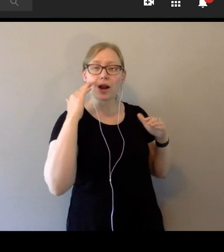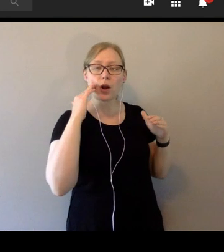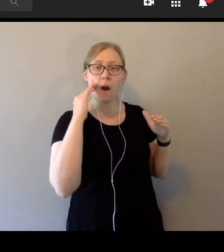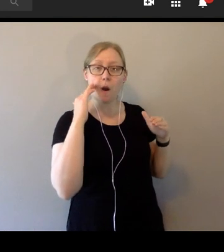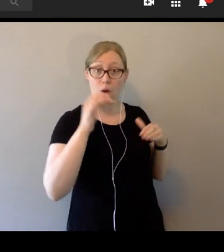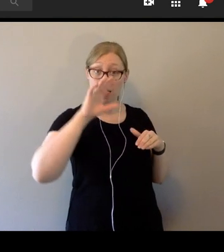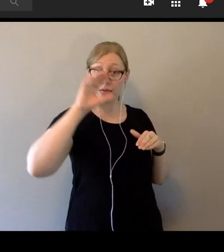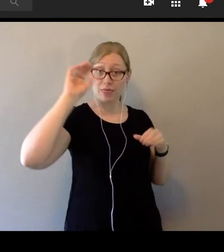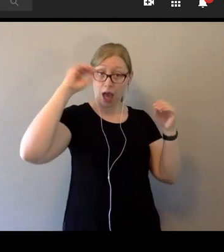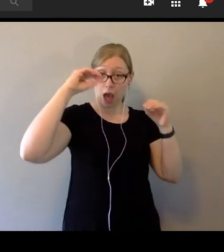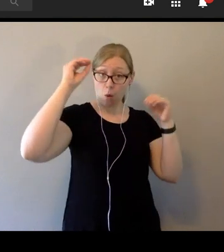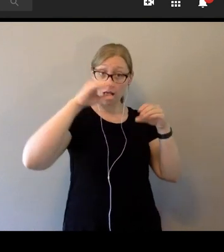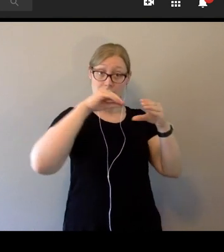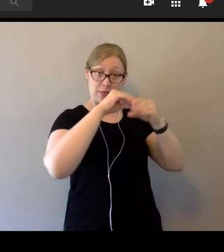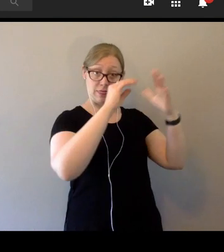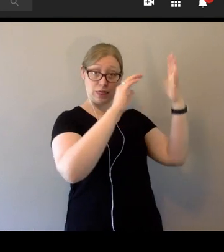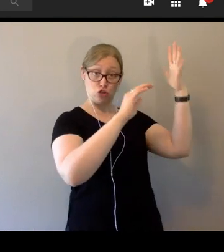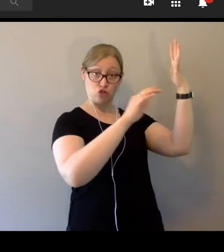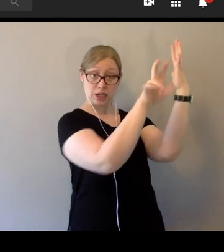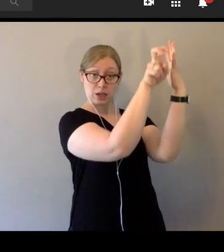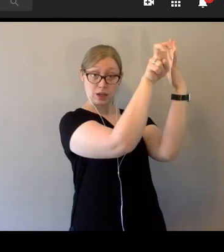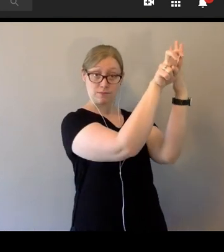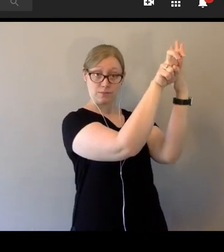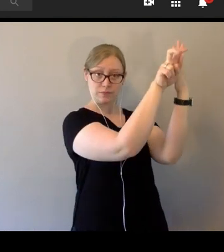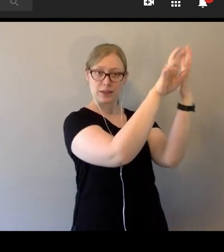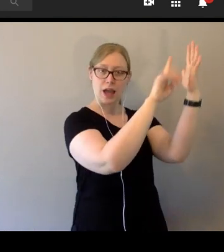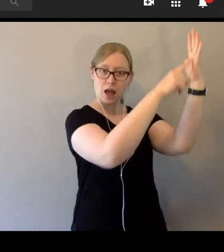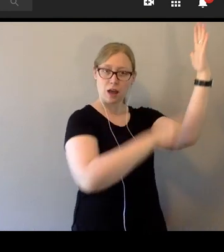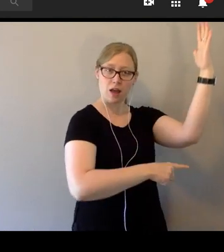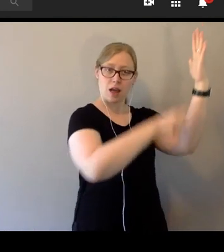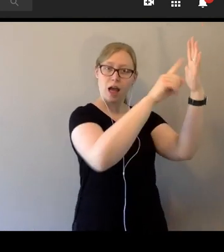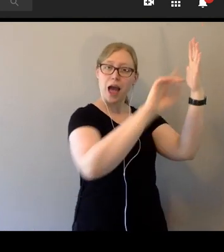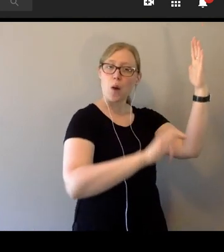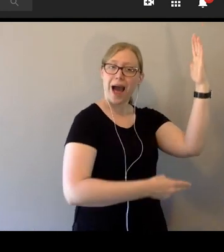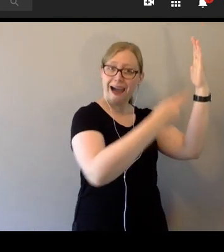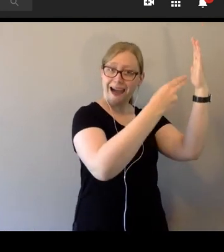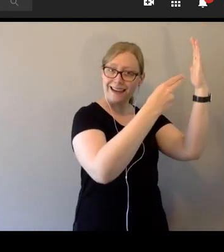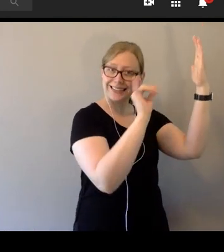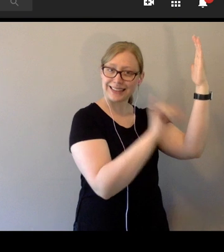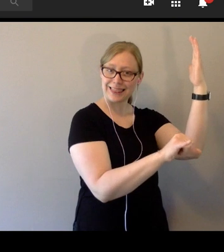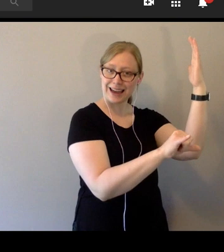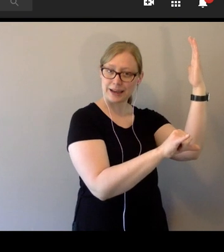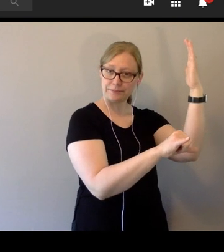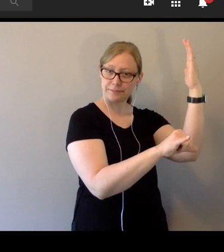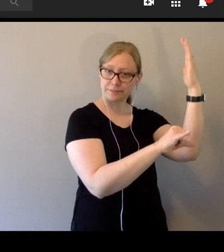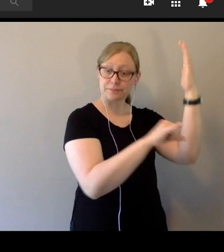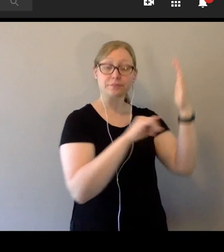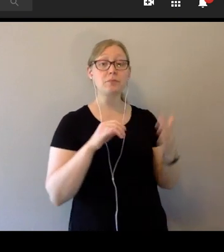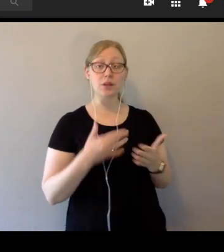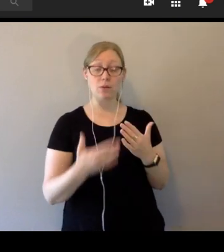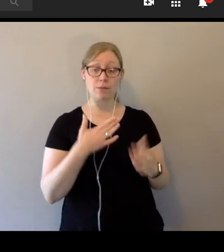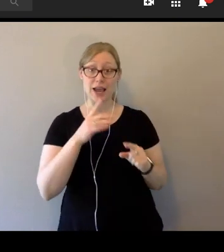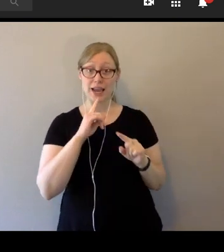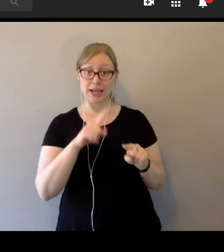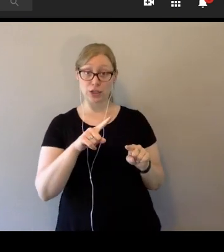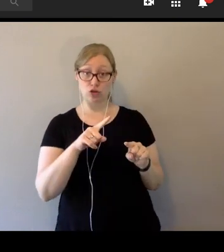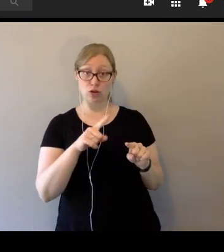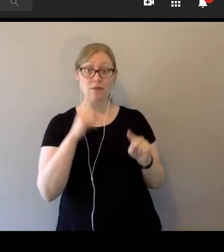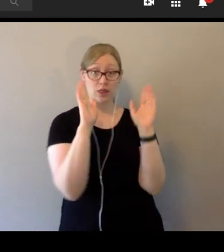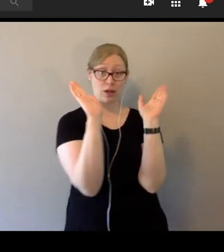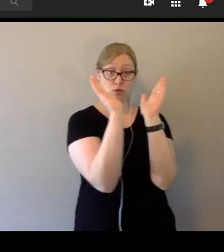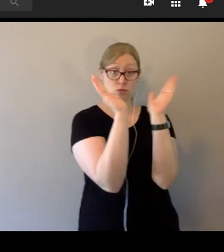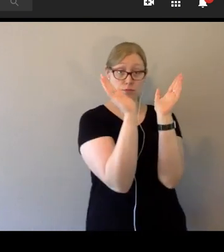that, I'm going to have to add 5 to whatever my answer is, because this little triangle here is going to give me the height of the